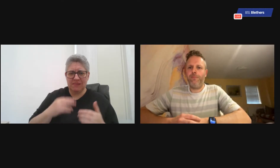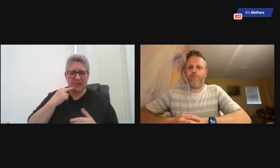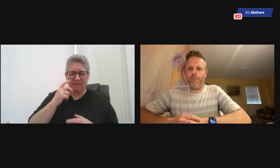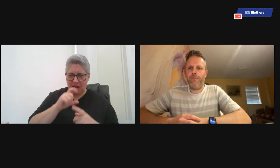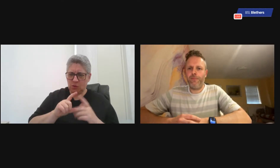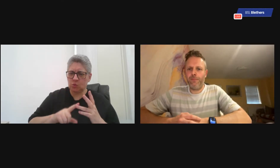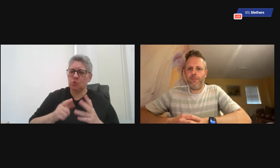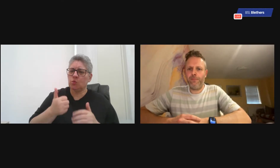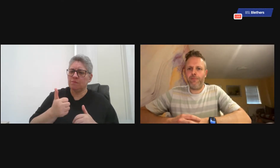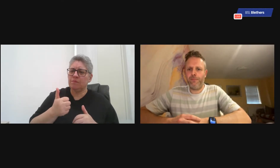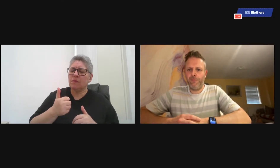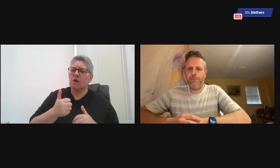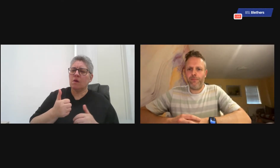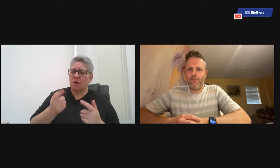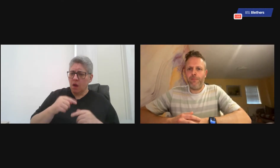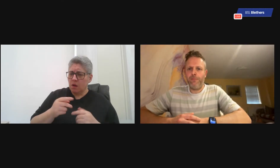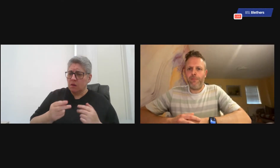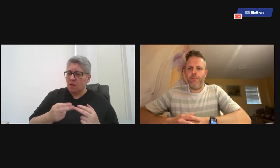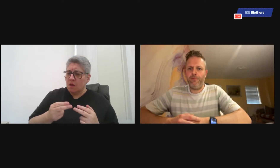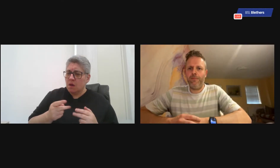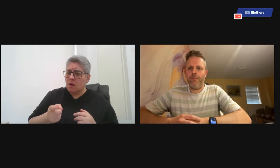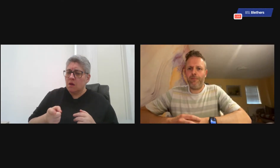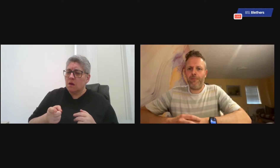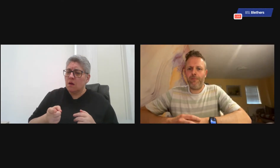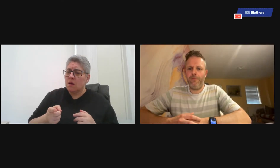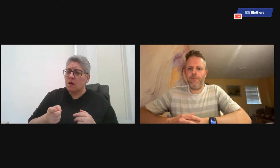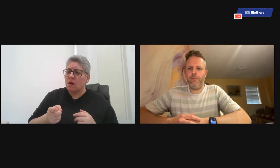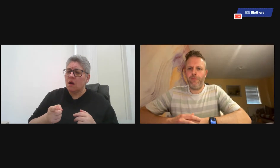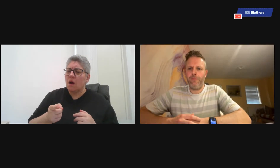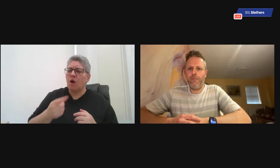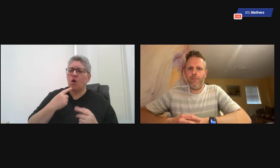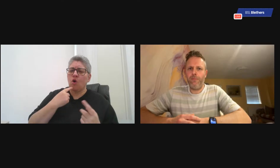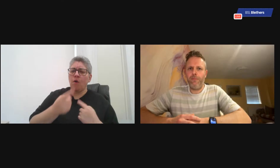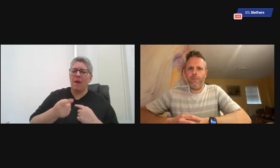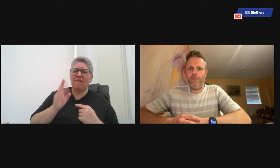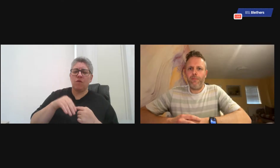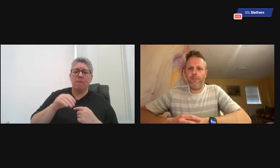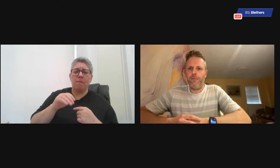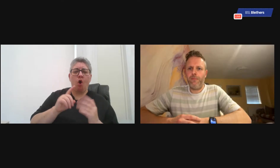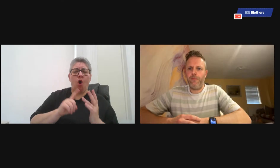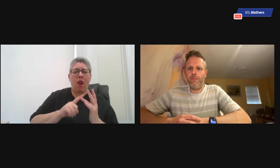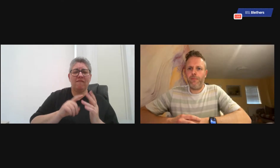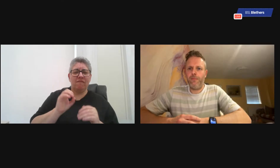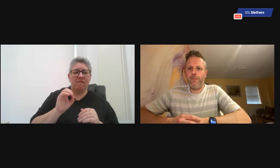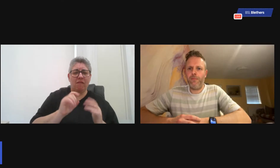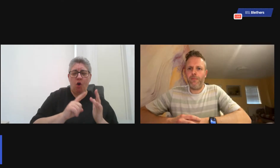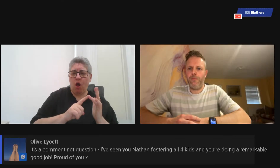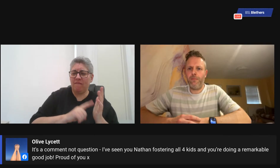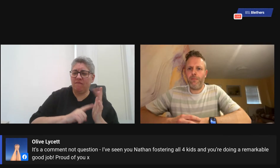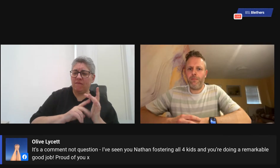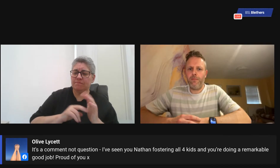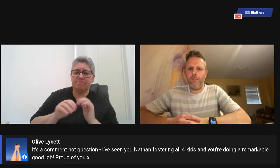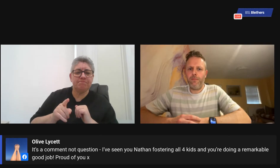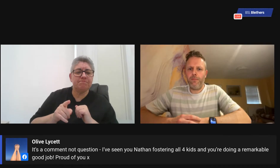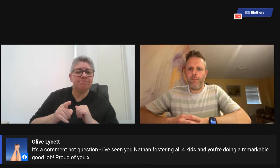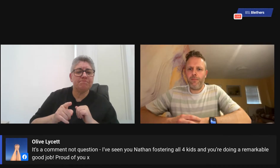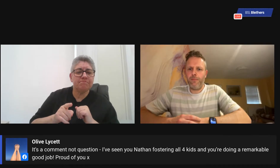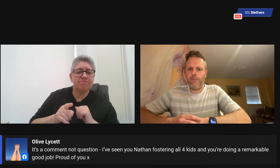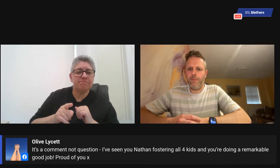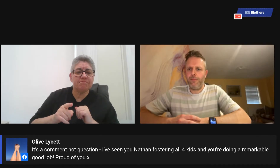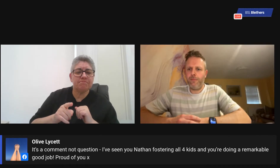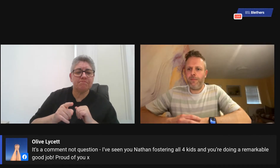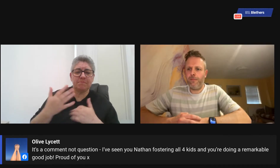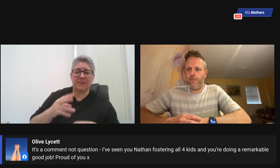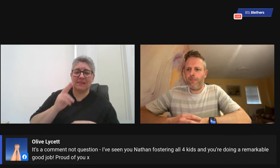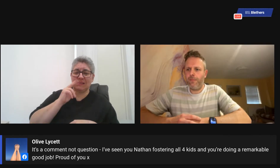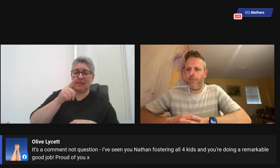next. Yeah, never give up. Don't give up, please. Okay, just keep trying then, Lee. And we have a comment